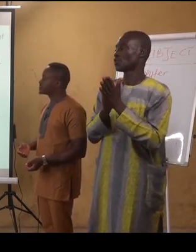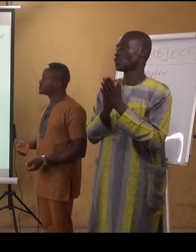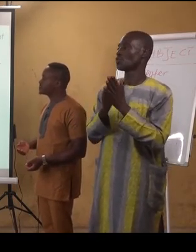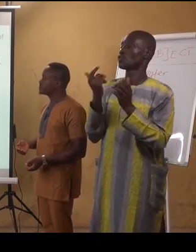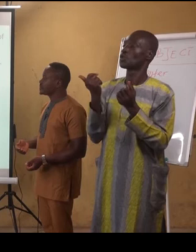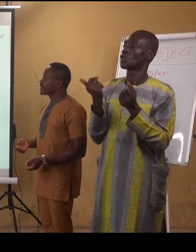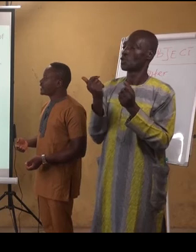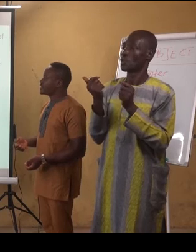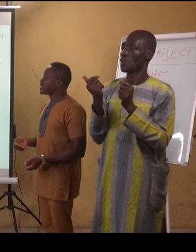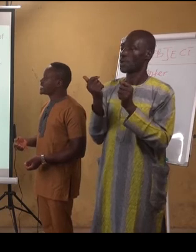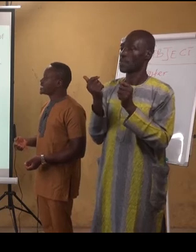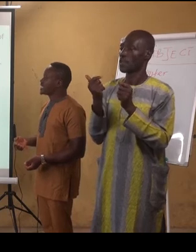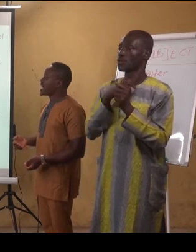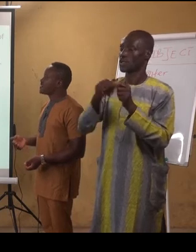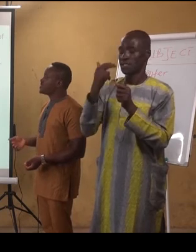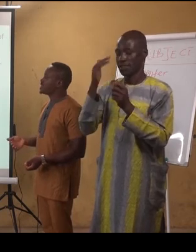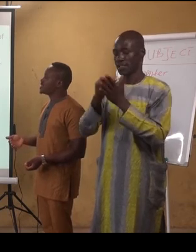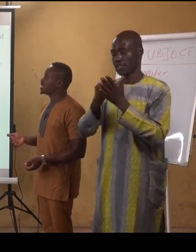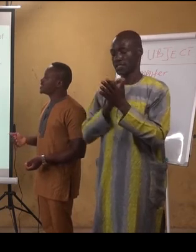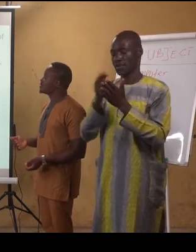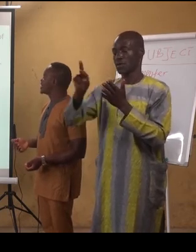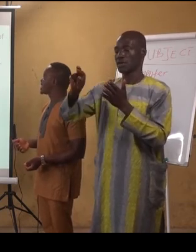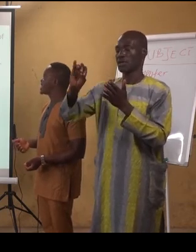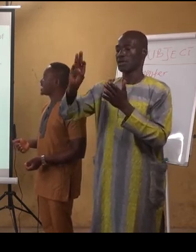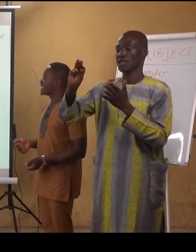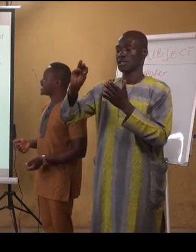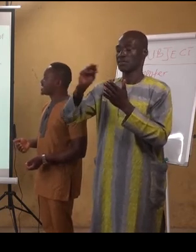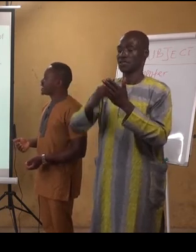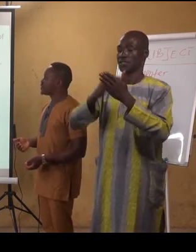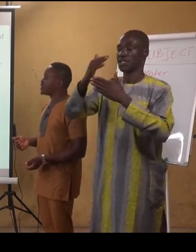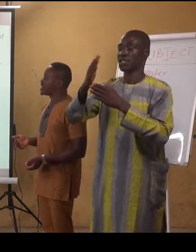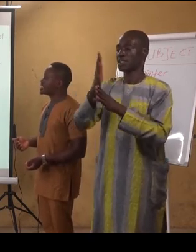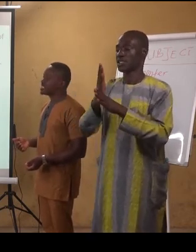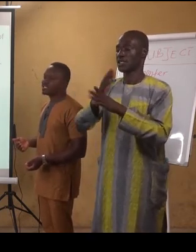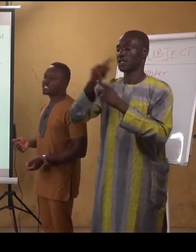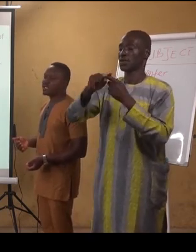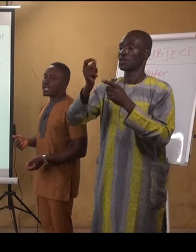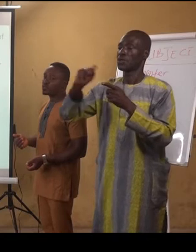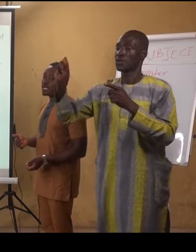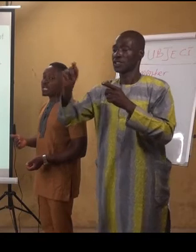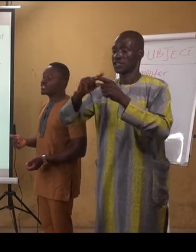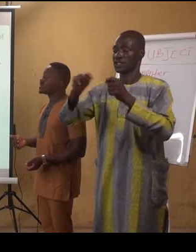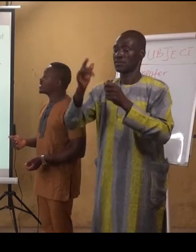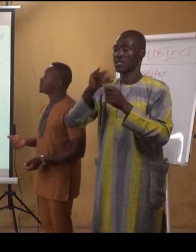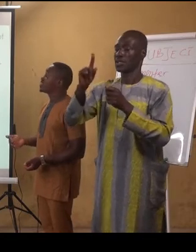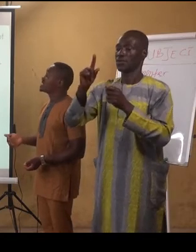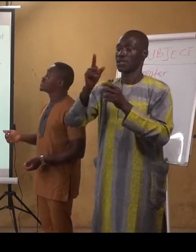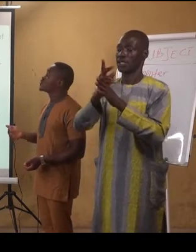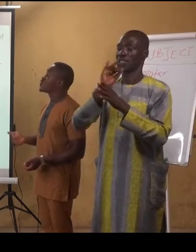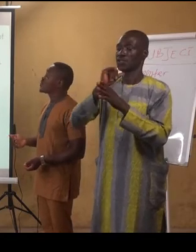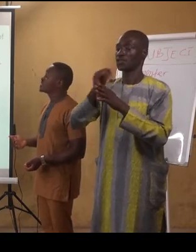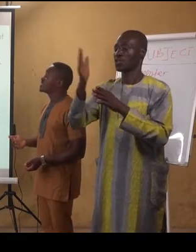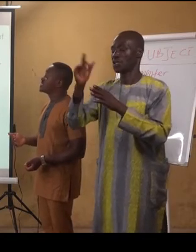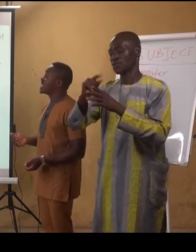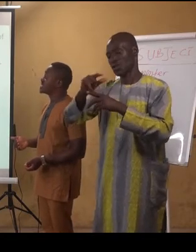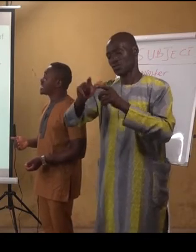Then we can see that our rem is being taken to the next line. When you're writing a statement and one line is not enough, you can still